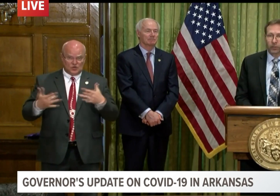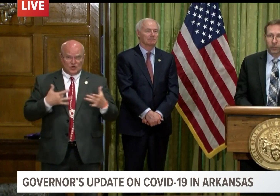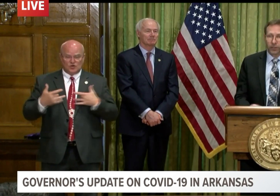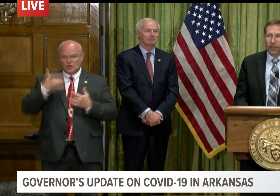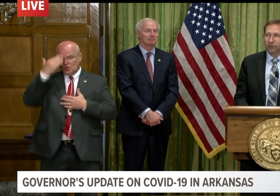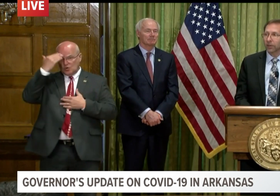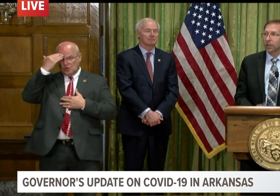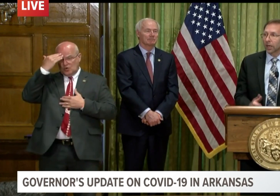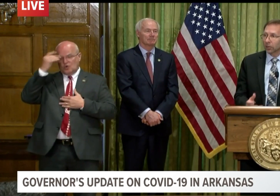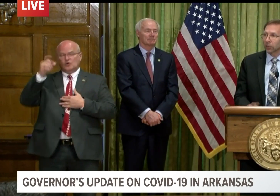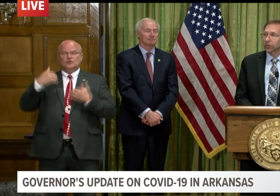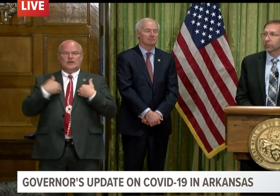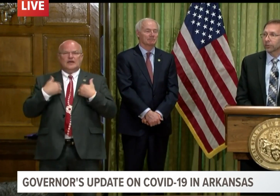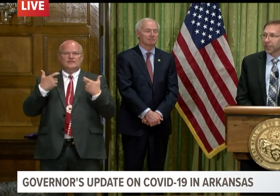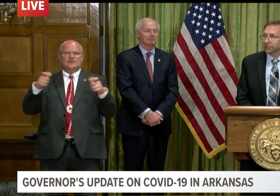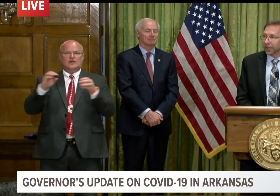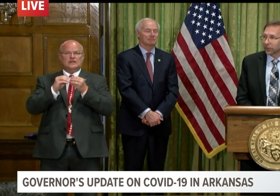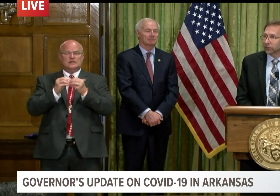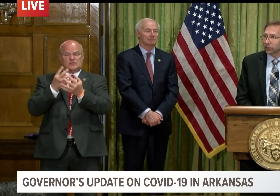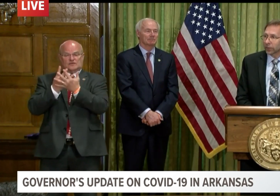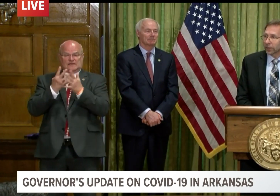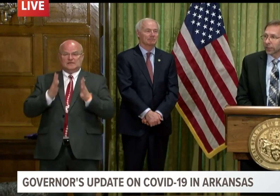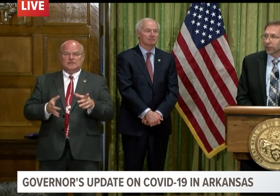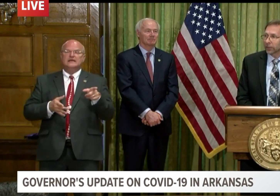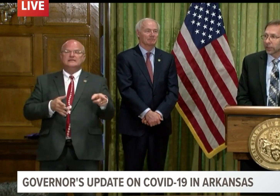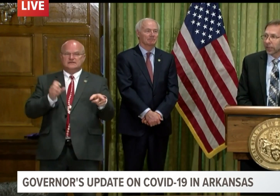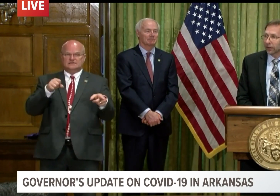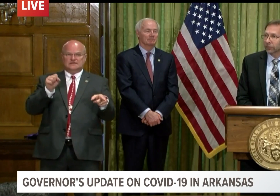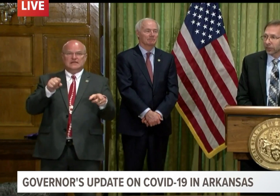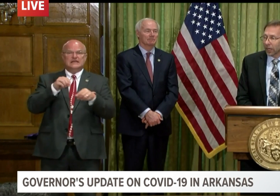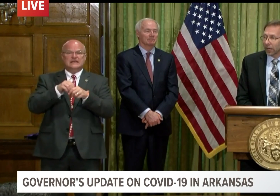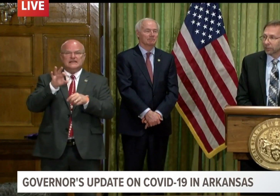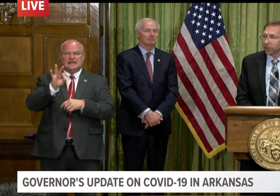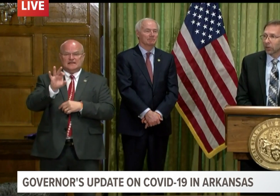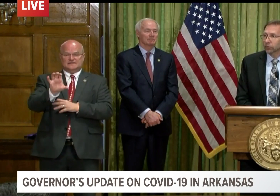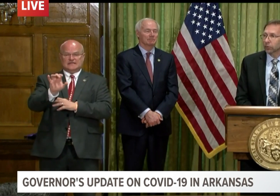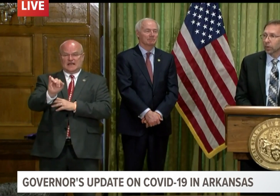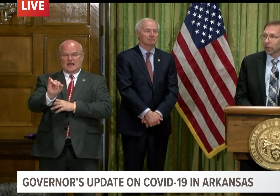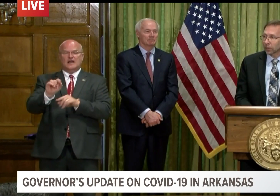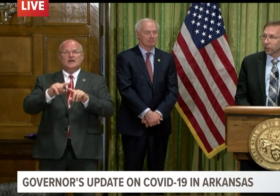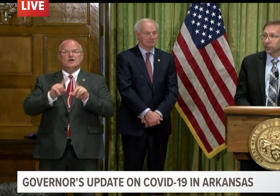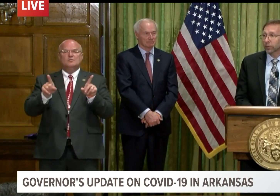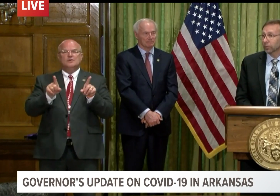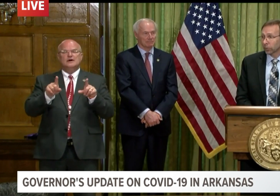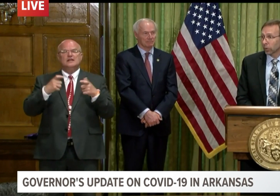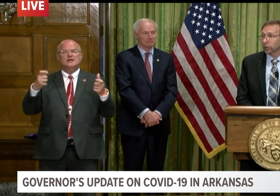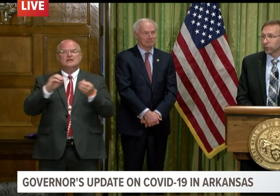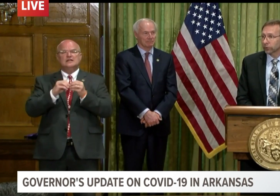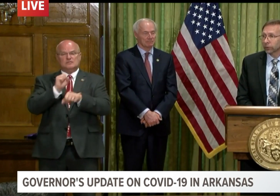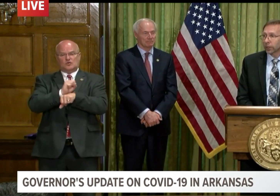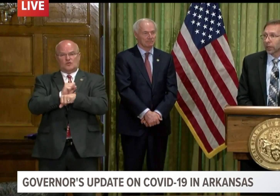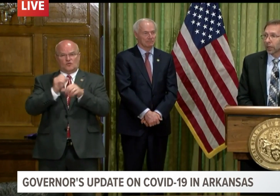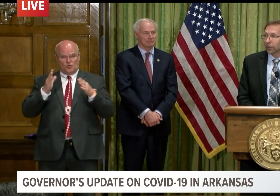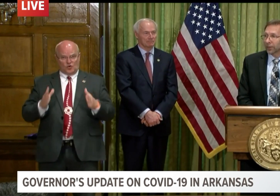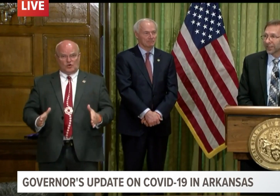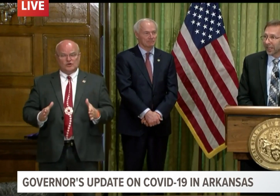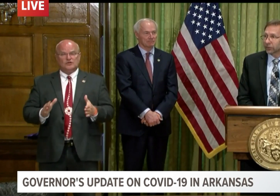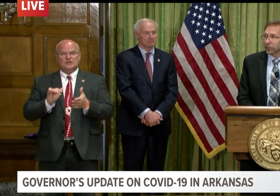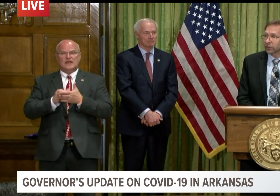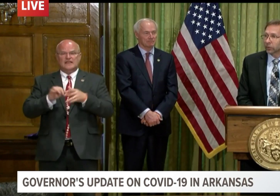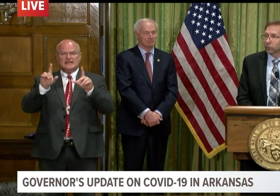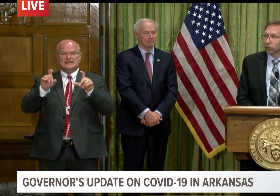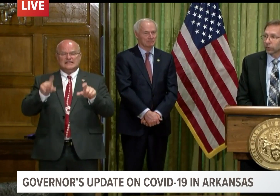that not only do you have a large number of inmates in the FCI, but also a large number of workers.